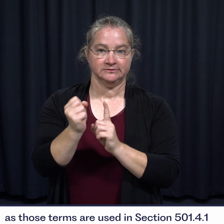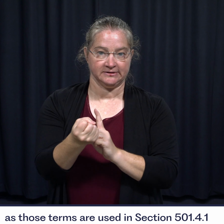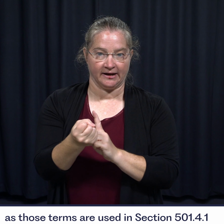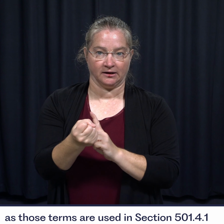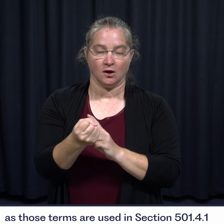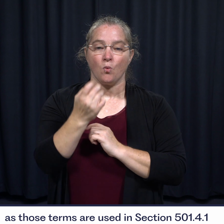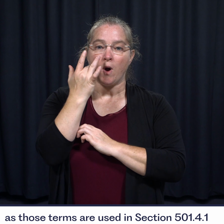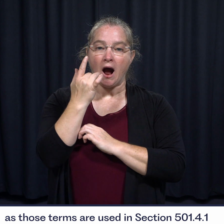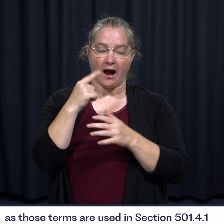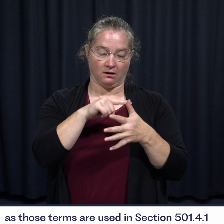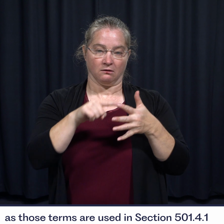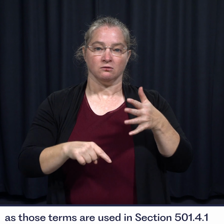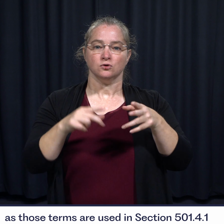terms are used in Section